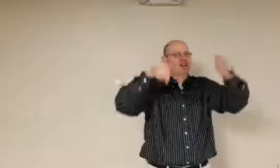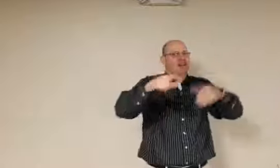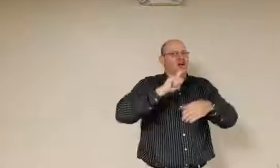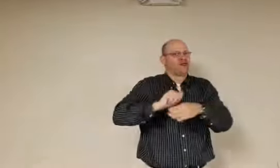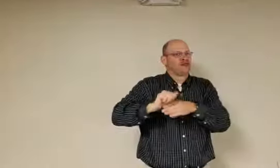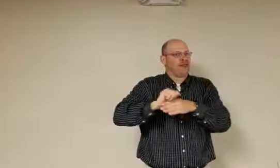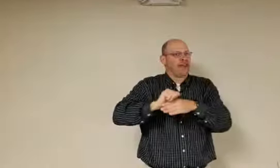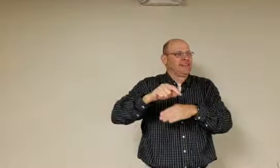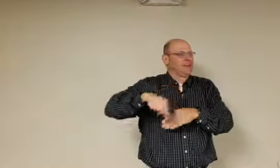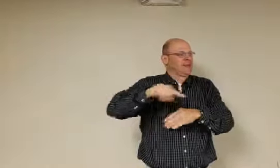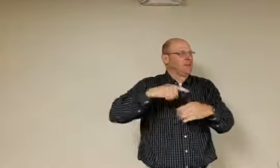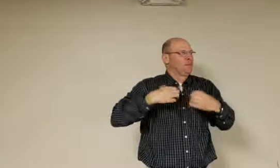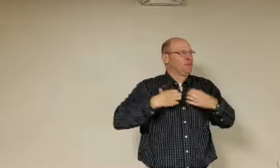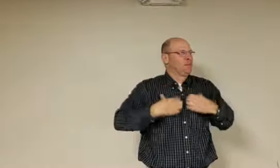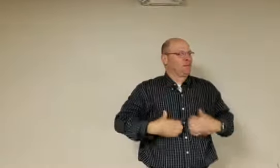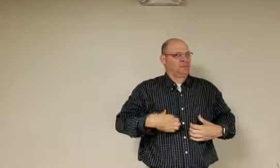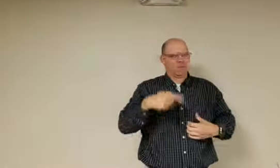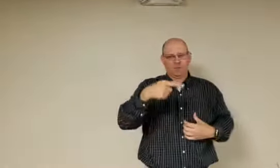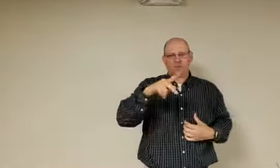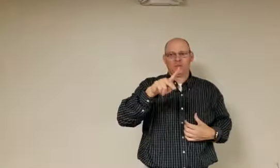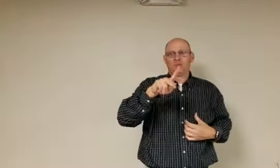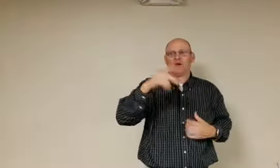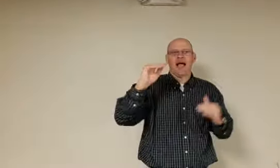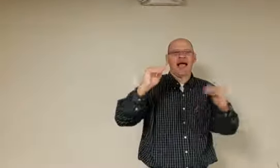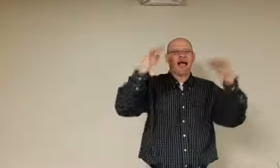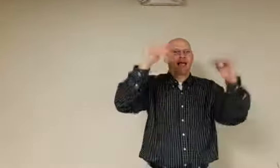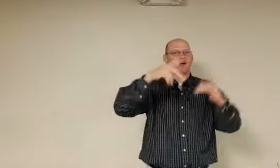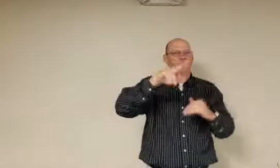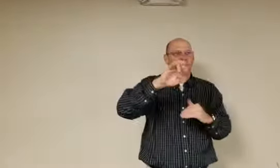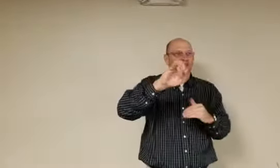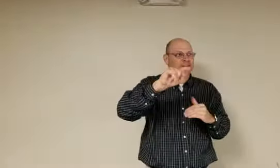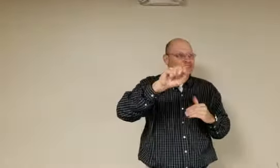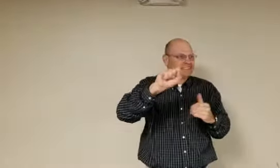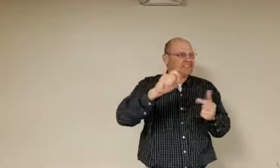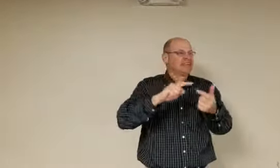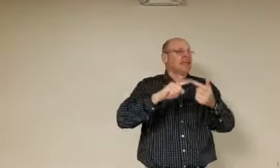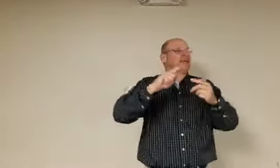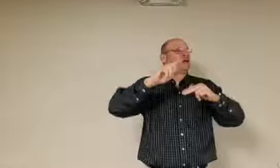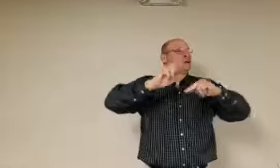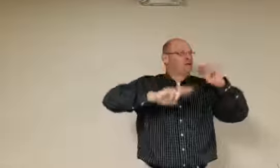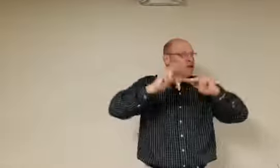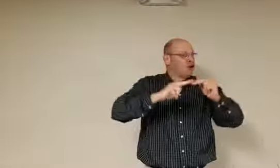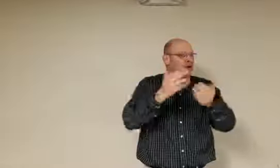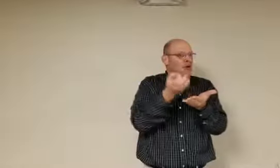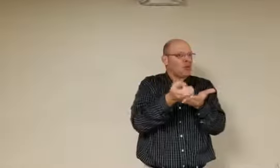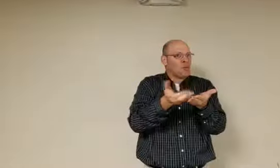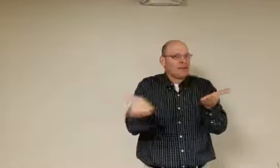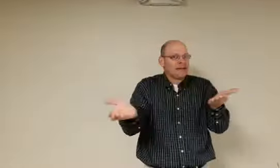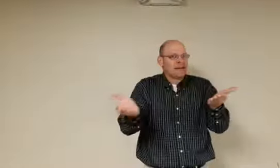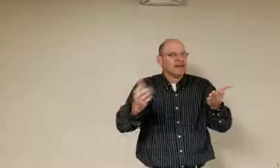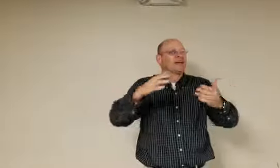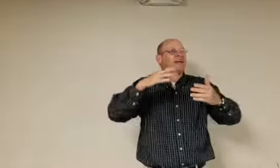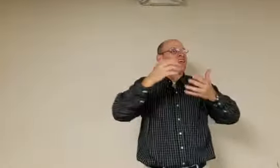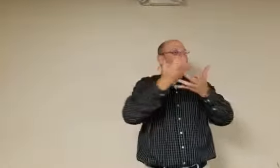already working on building the temple, and they are training the priests, the